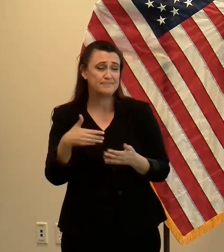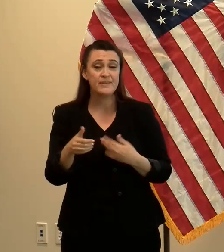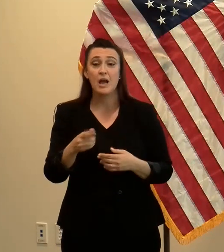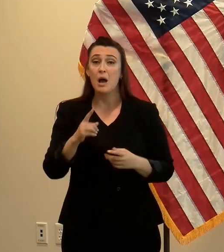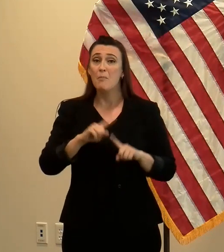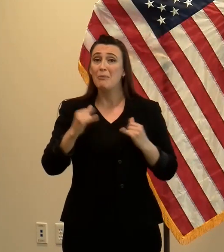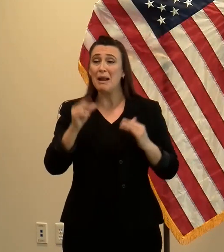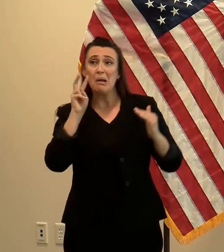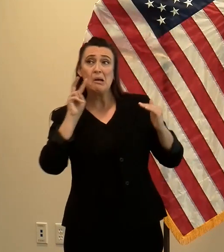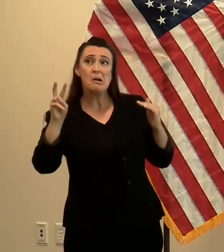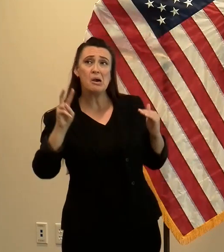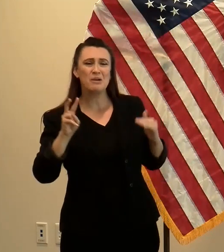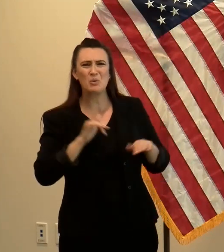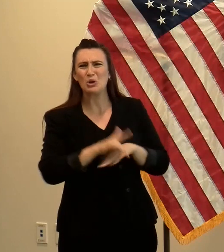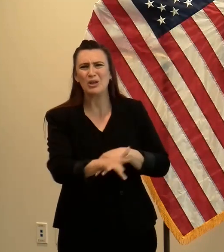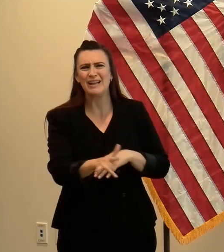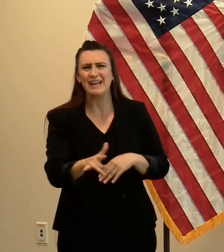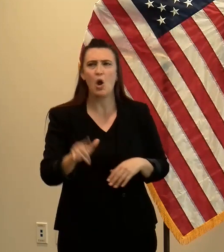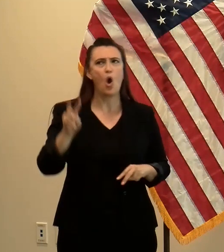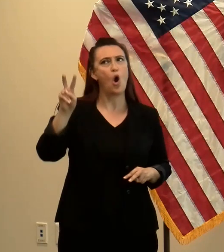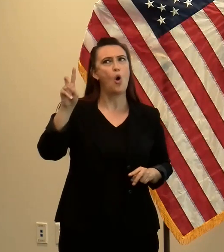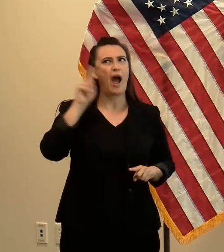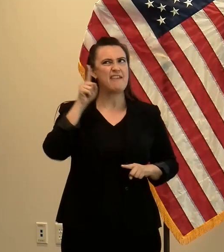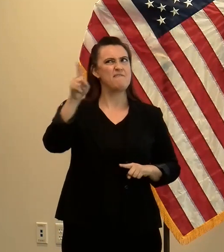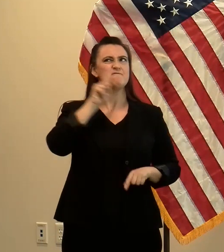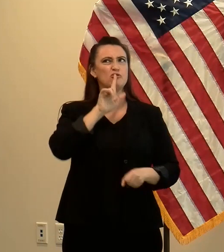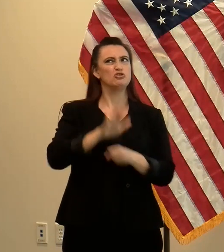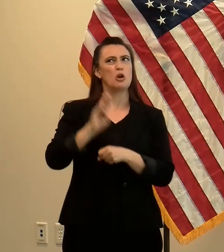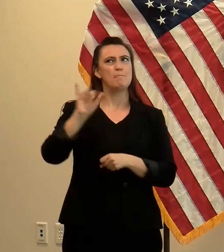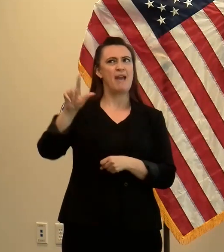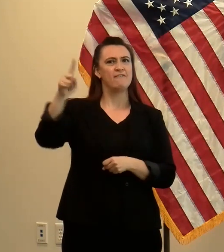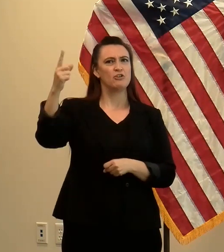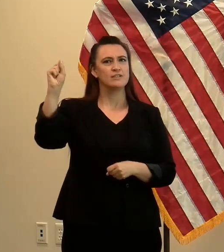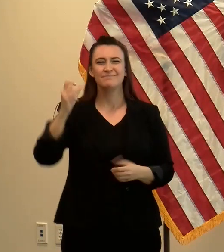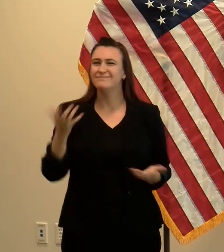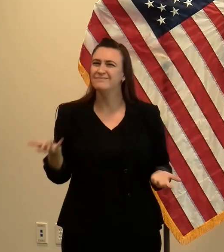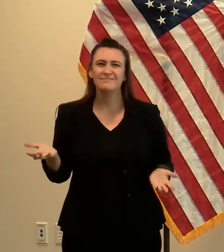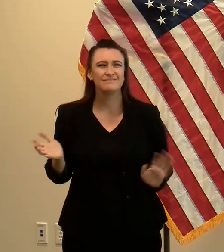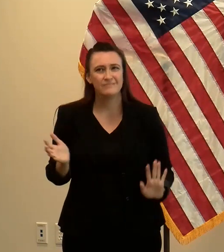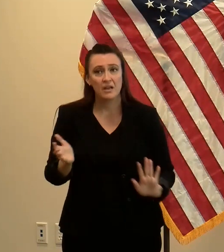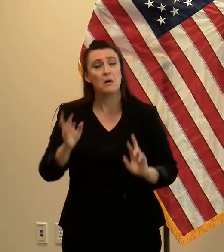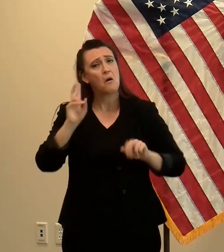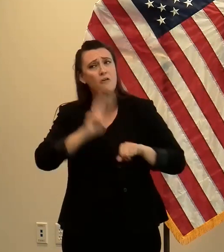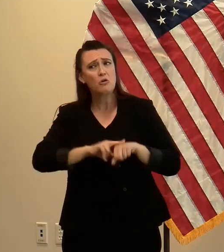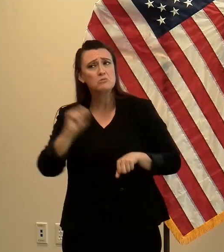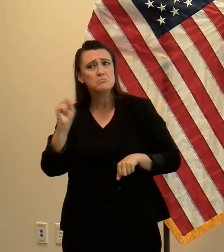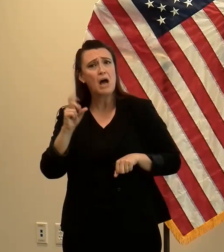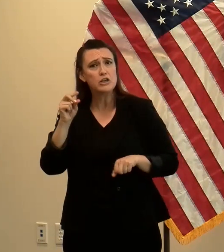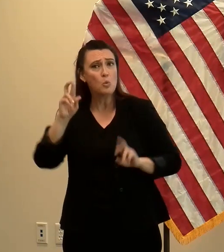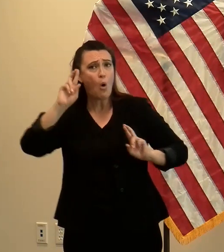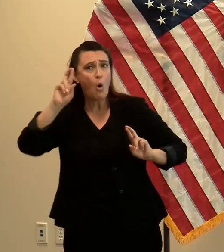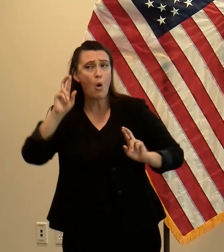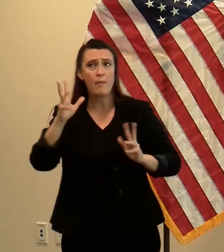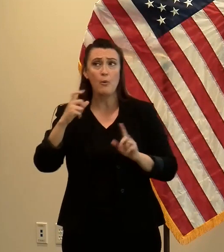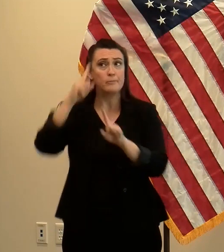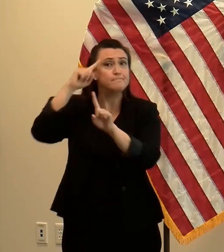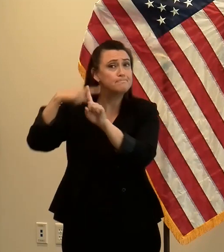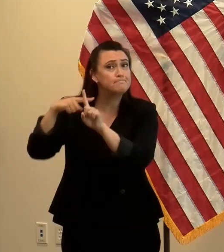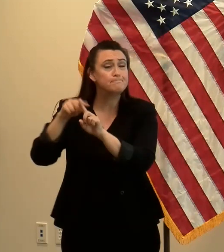me to say that there's something magical about May 1st. Of course, I'm hopeful. I want to be